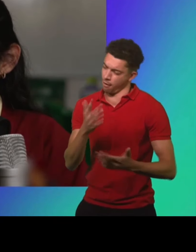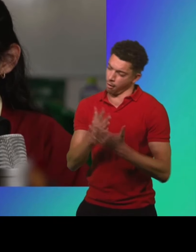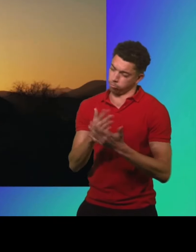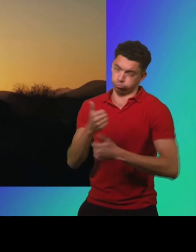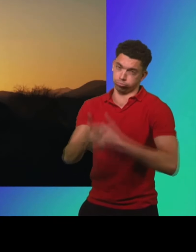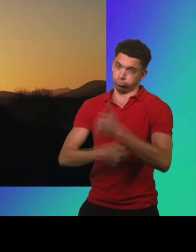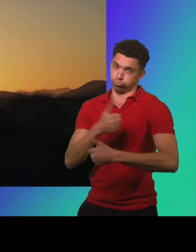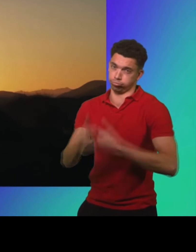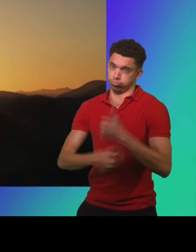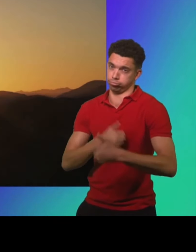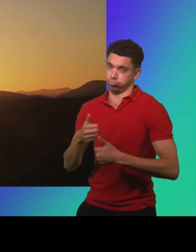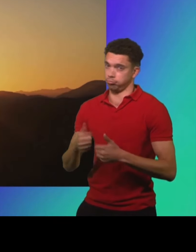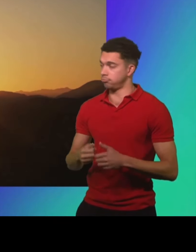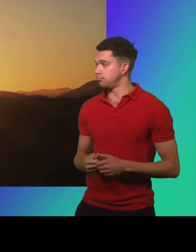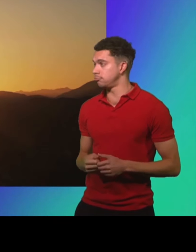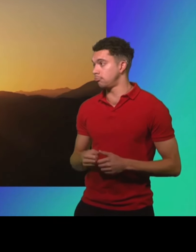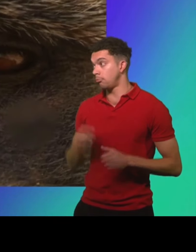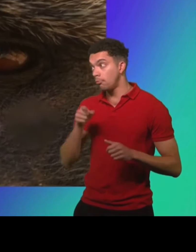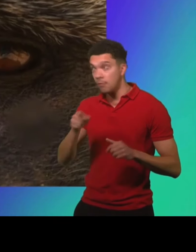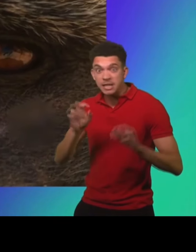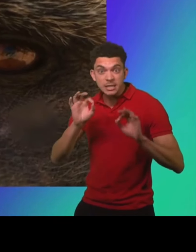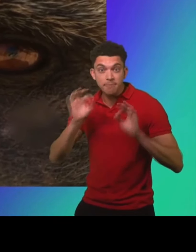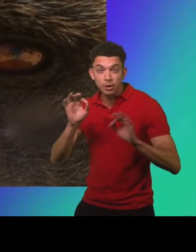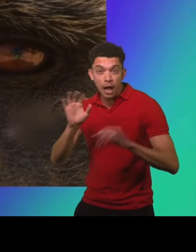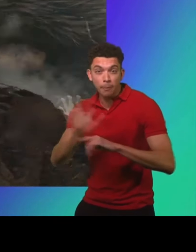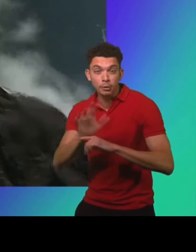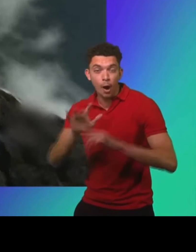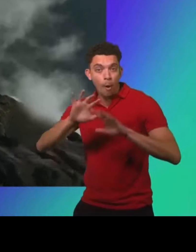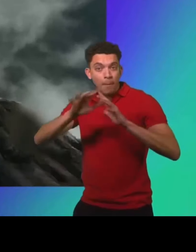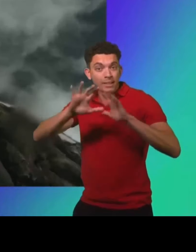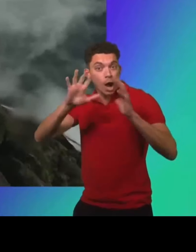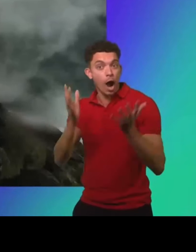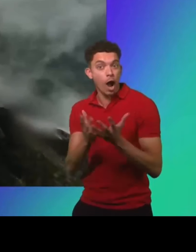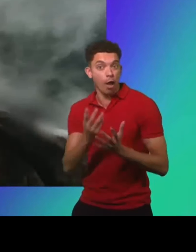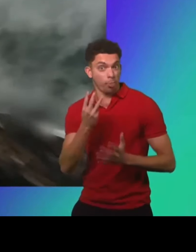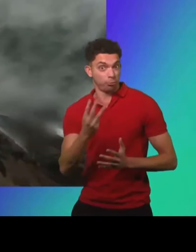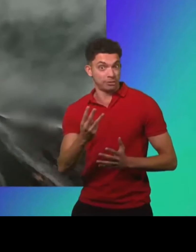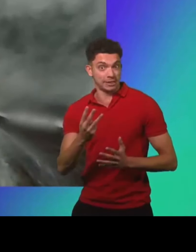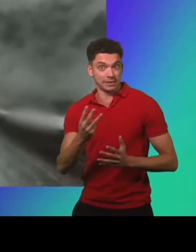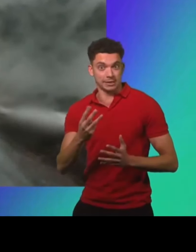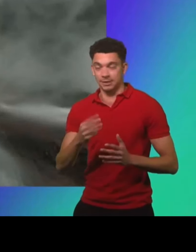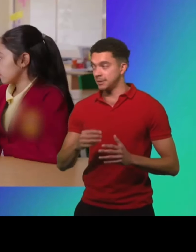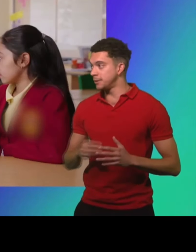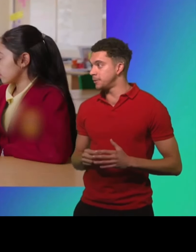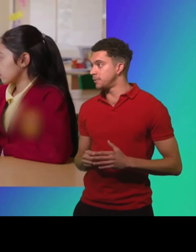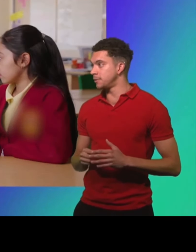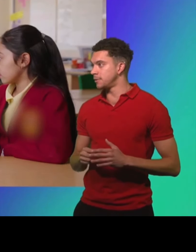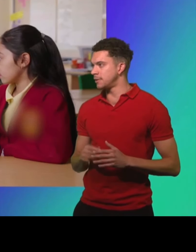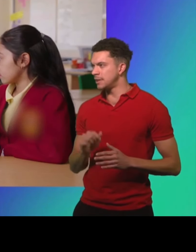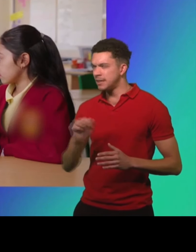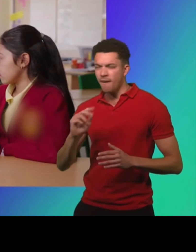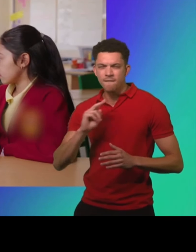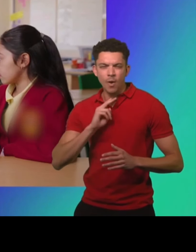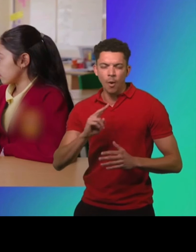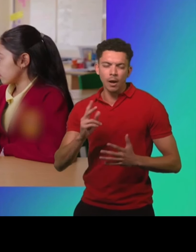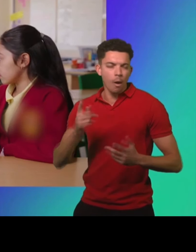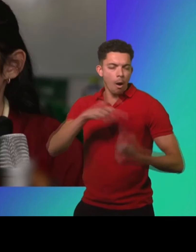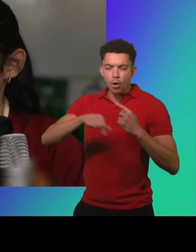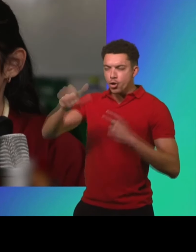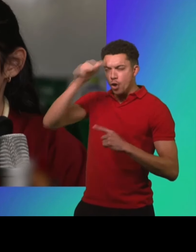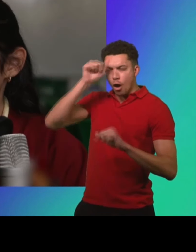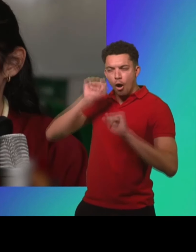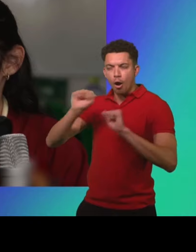good. Welcome to a very special episode of Planet Earth 3. His voice is very iconic,